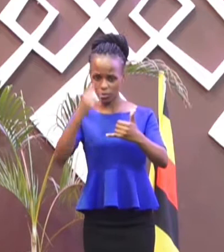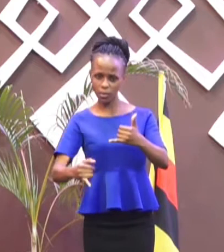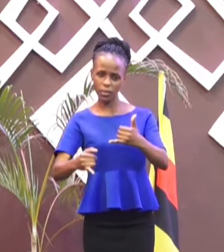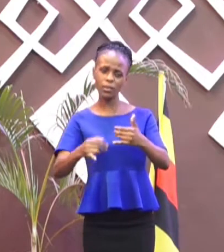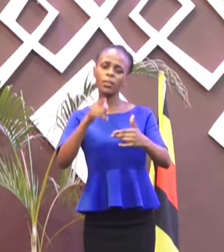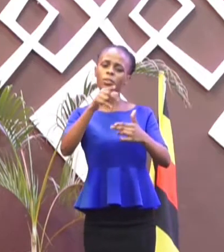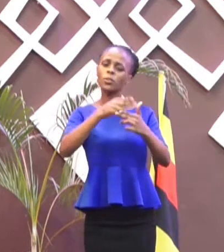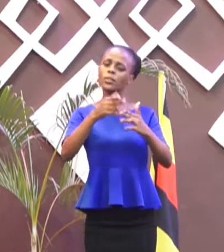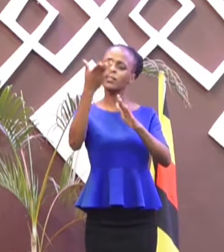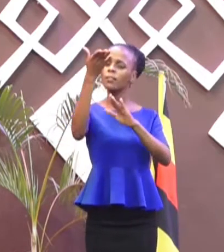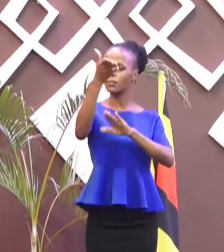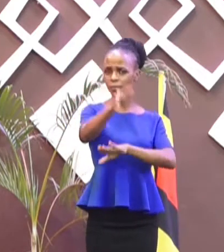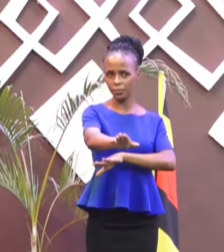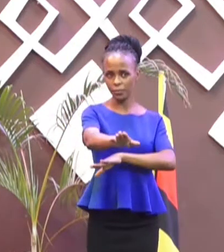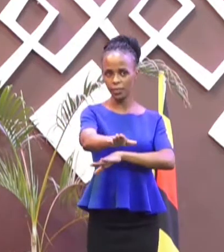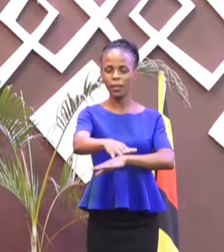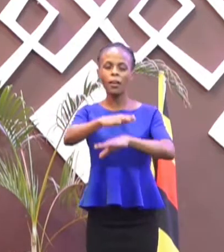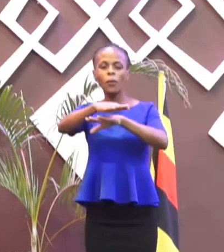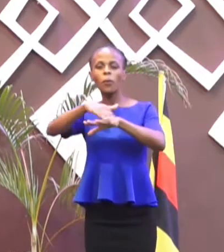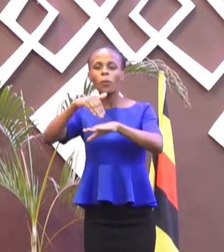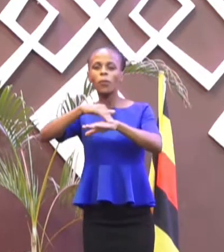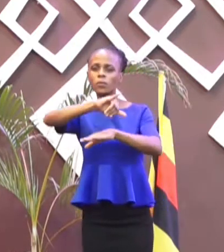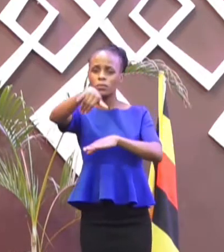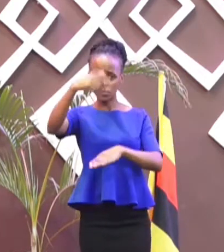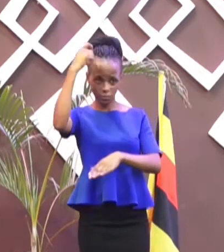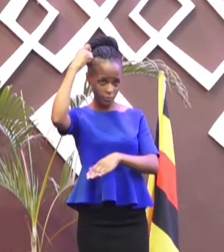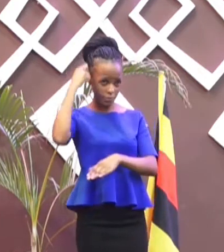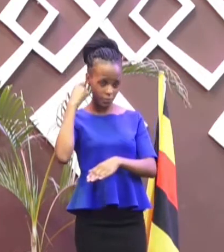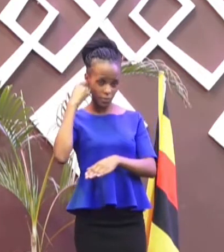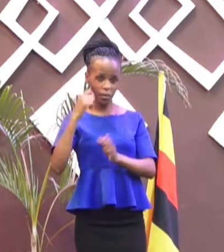okufa yita Yoswa